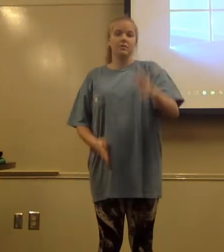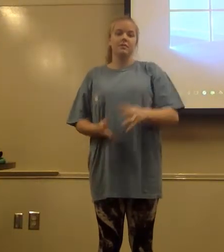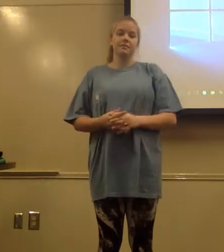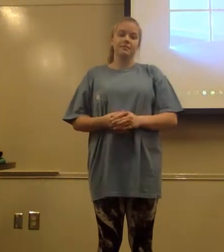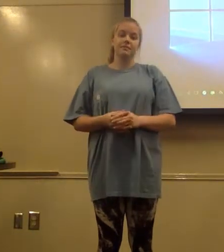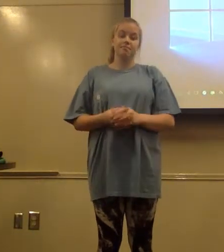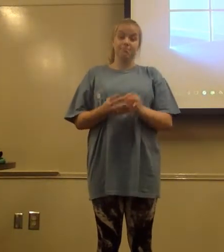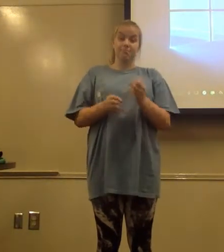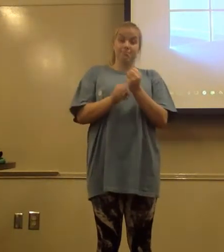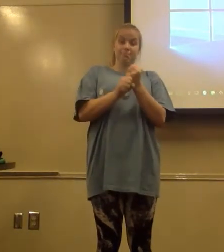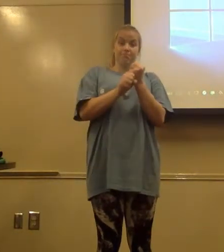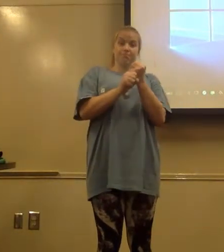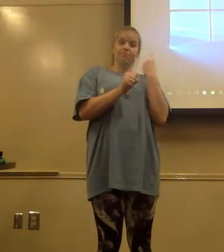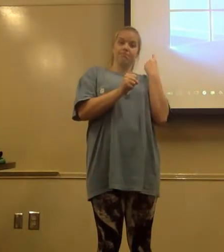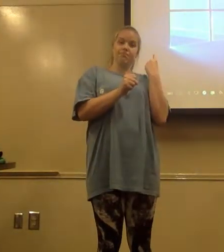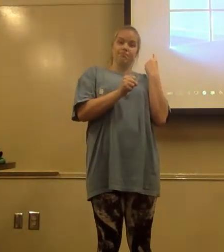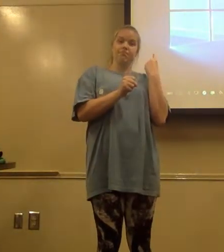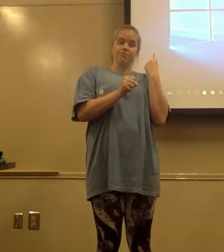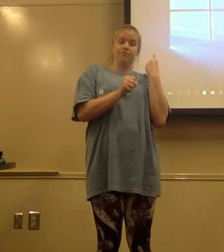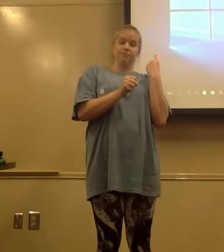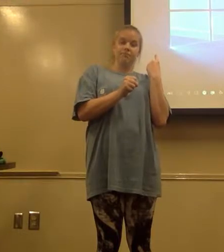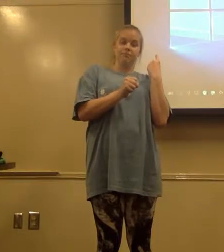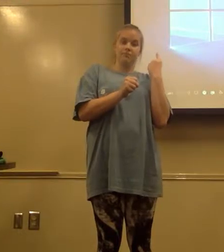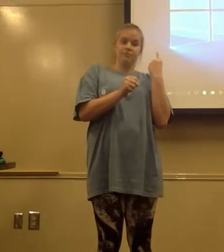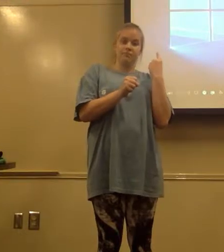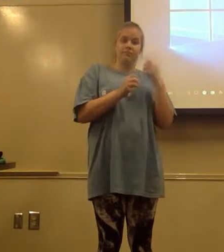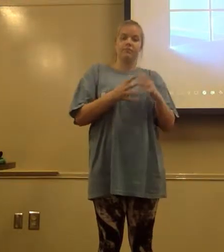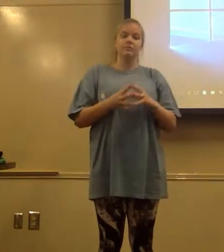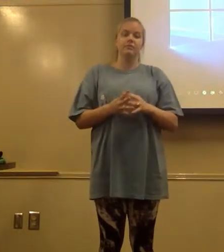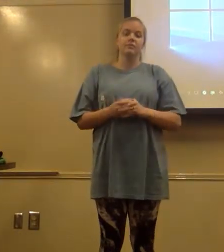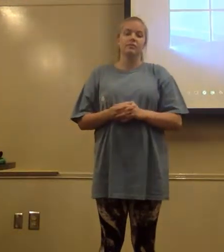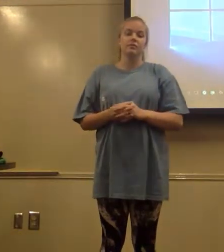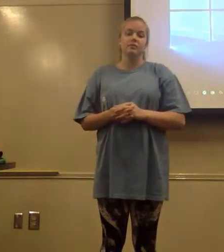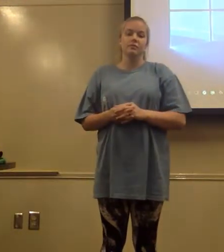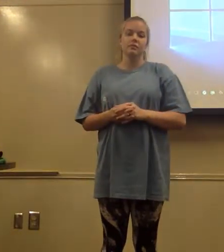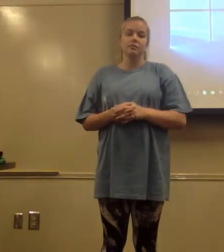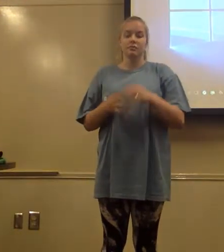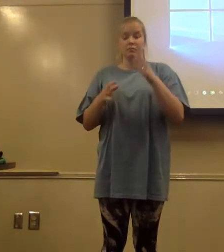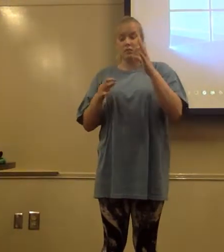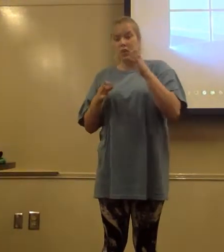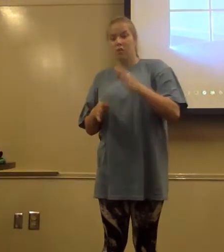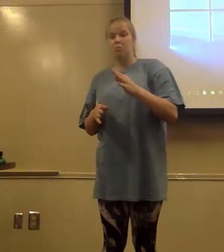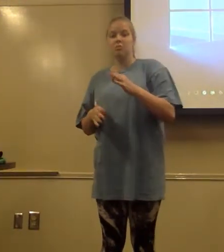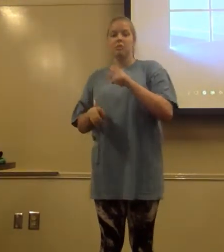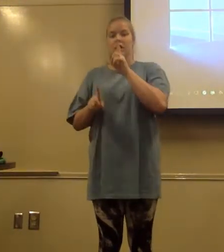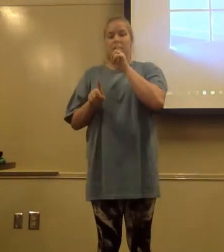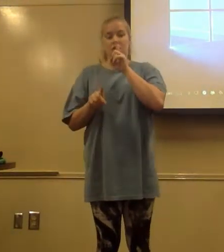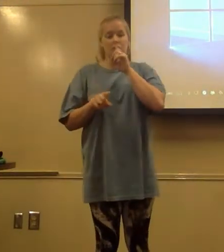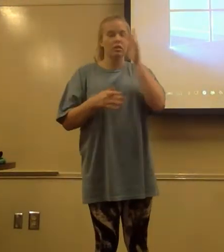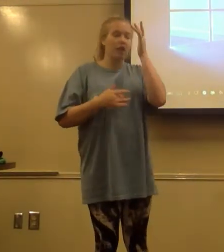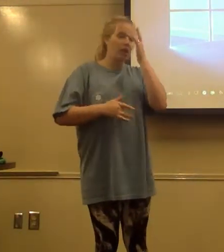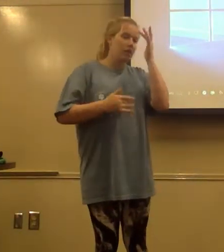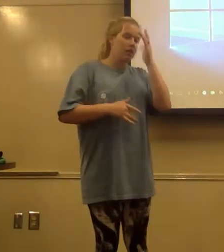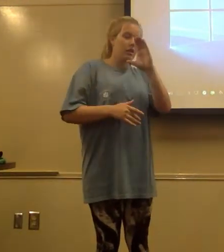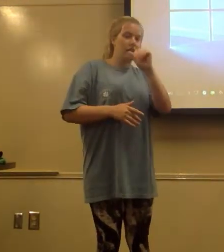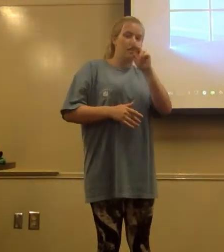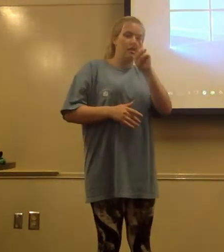Organization comes out, the IARC, the official body which determines what causes cancer, what doesn't cause cancer, came out. Processed meat is a class